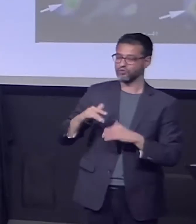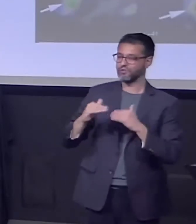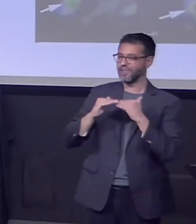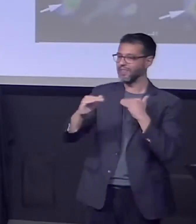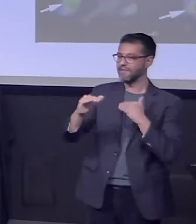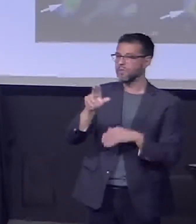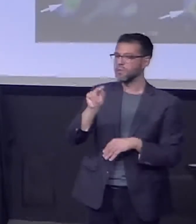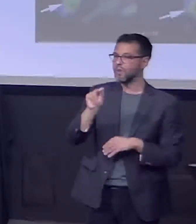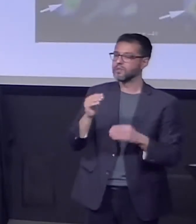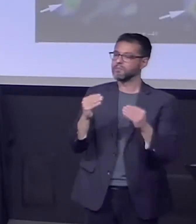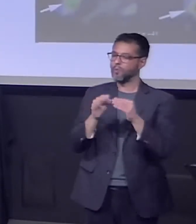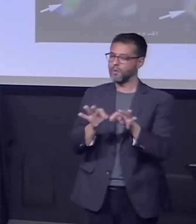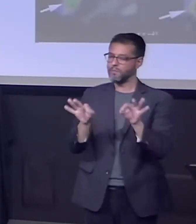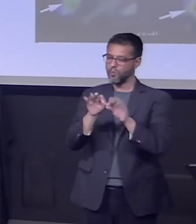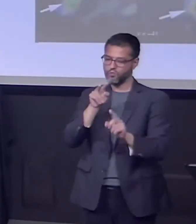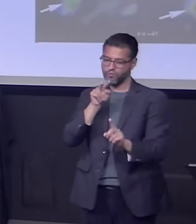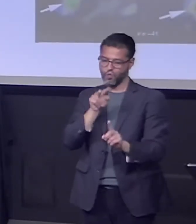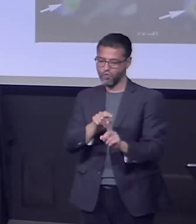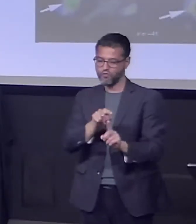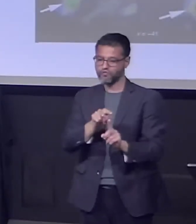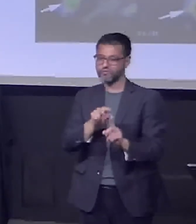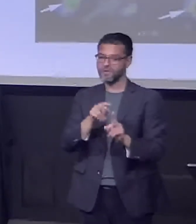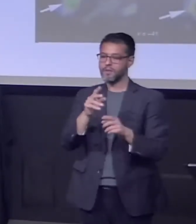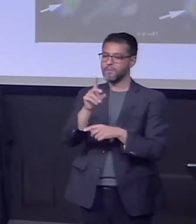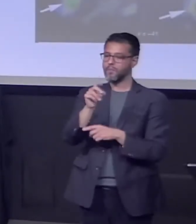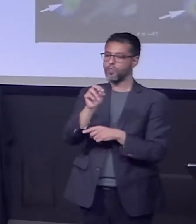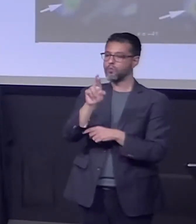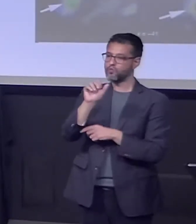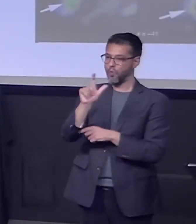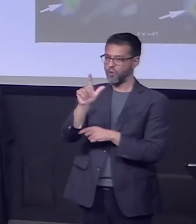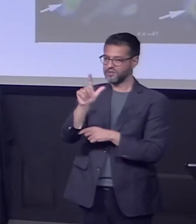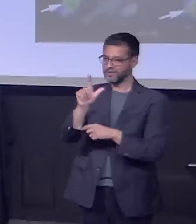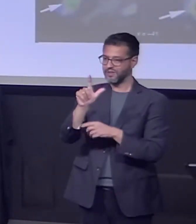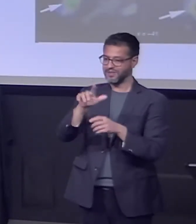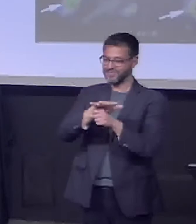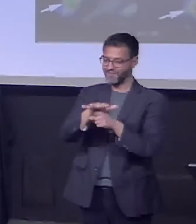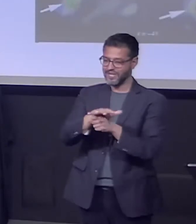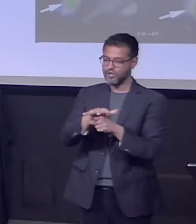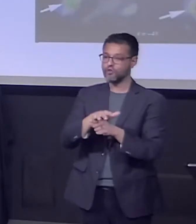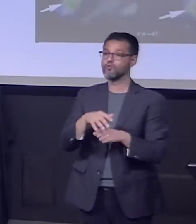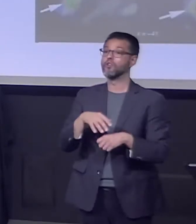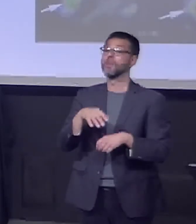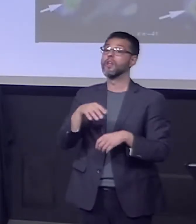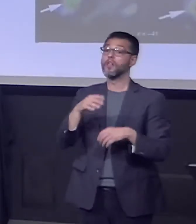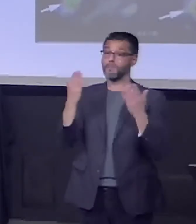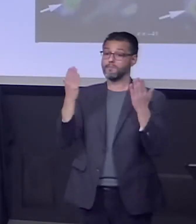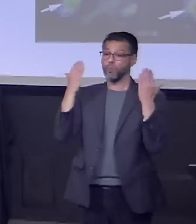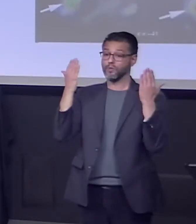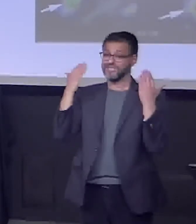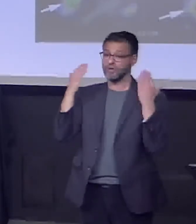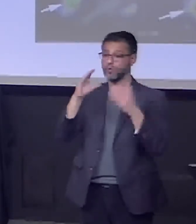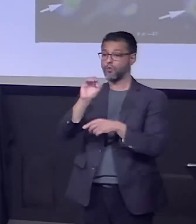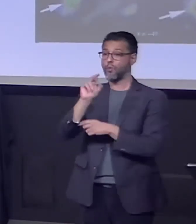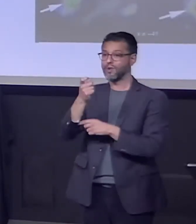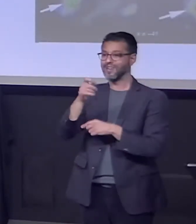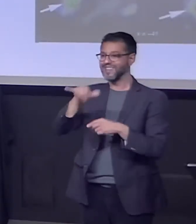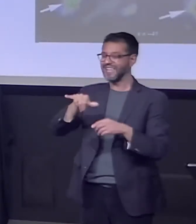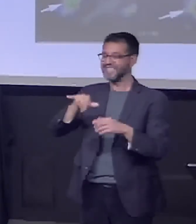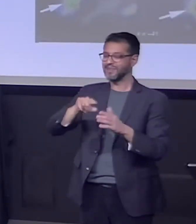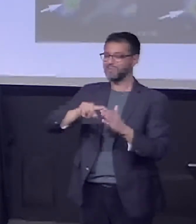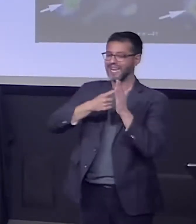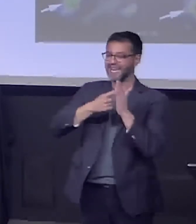this in the context of now the dorsal stream. So the posterior superior temporal cortex is the beginning of the dorsal stream,